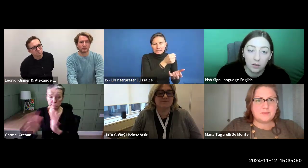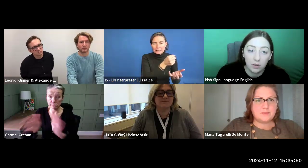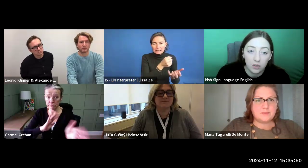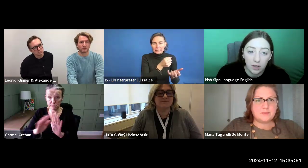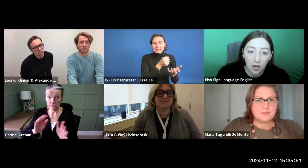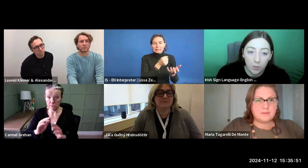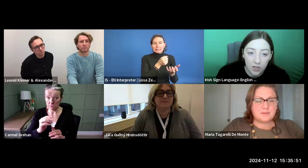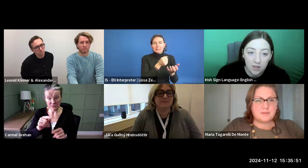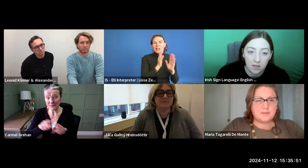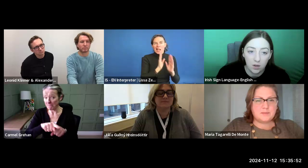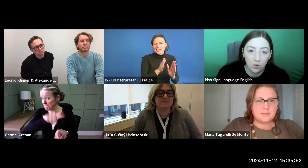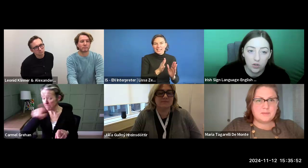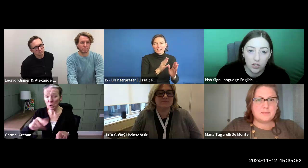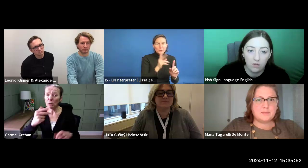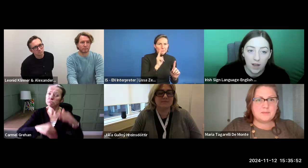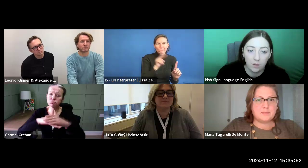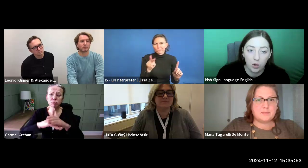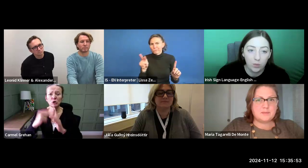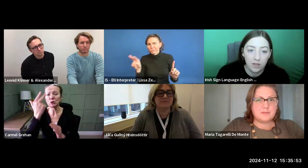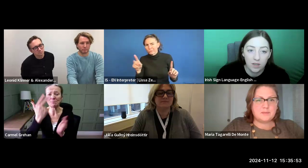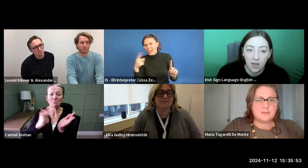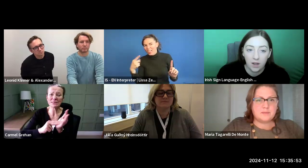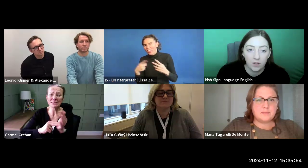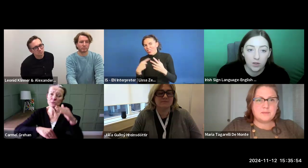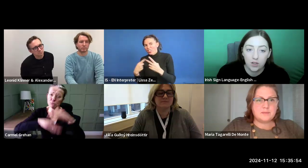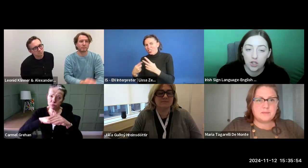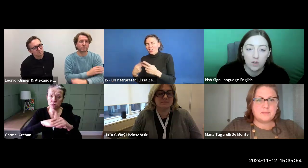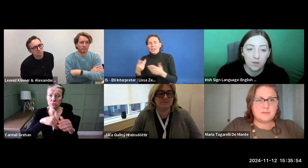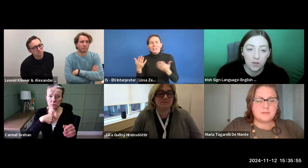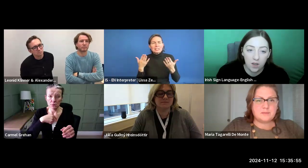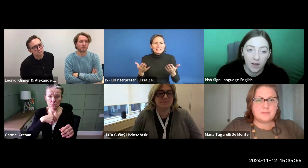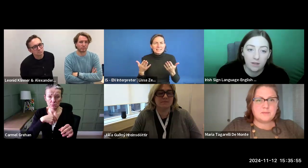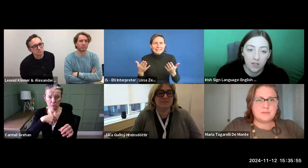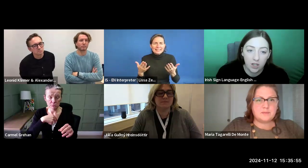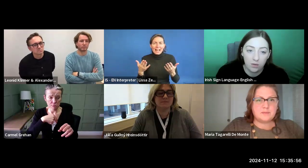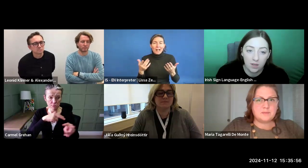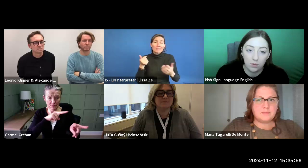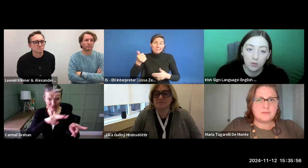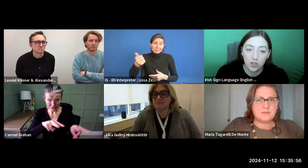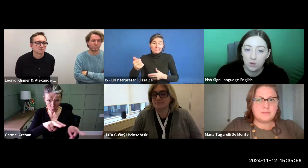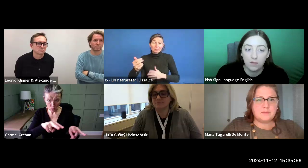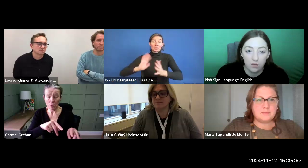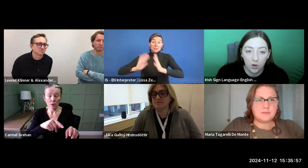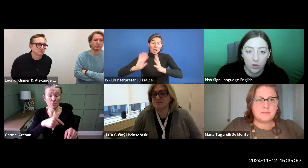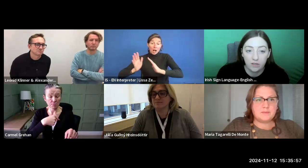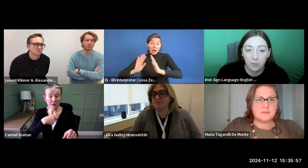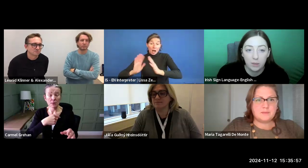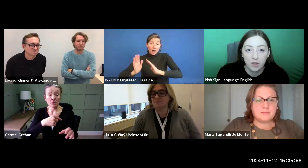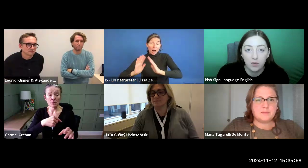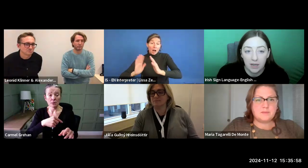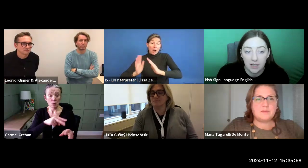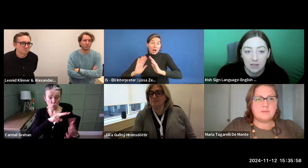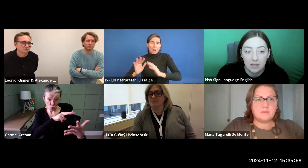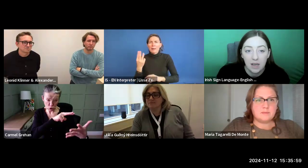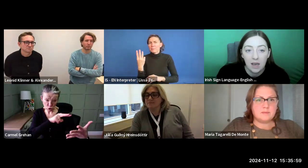at other options. So generally at the moment, like the others, the students would sign videos. They would just do a video recording for